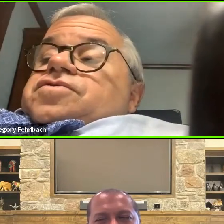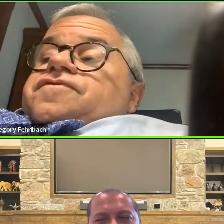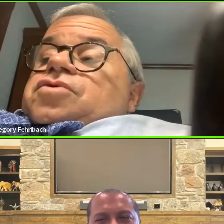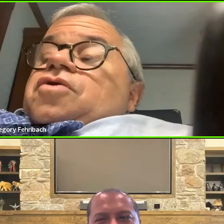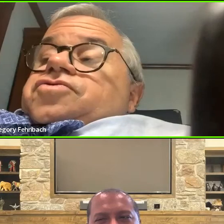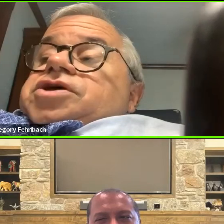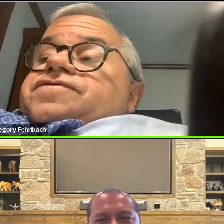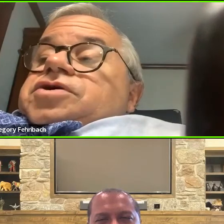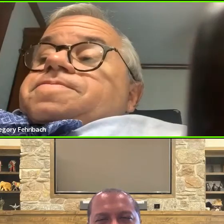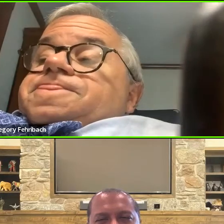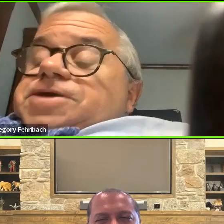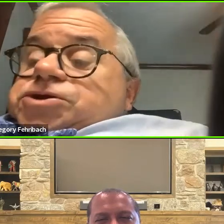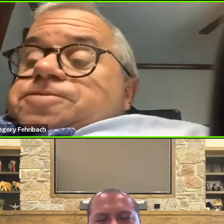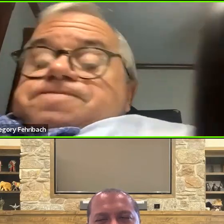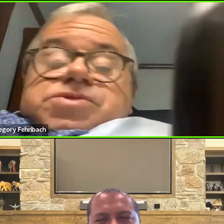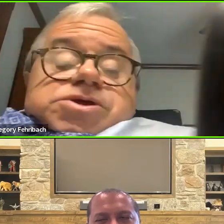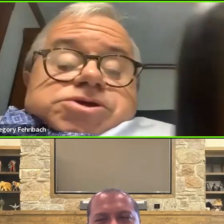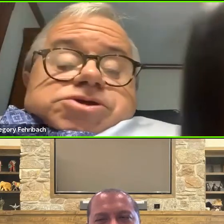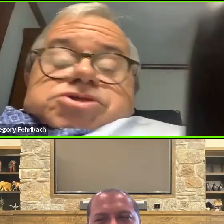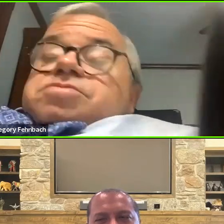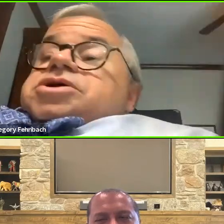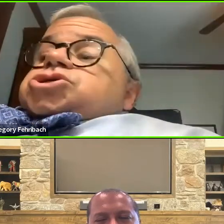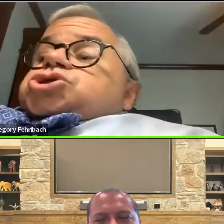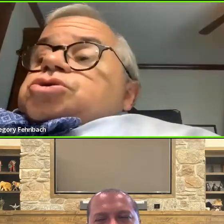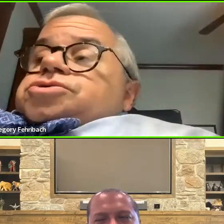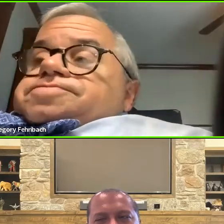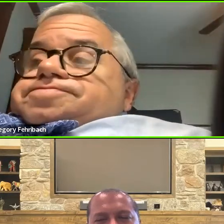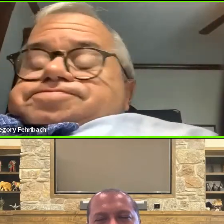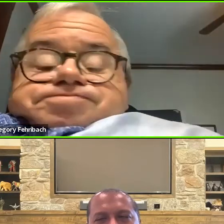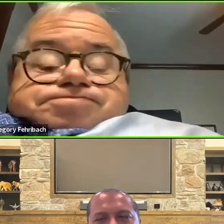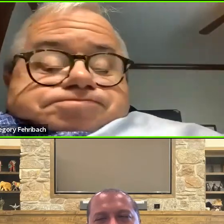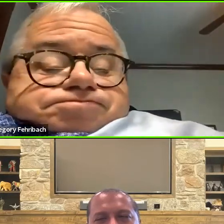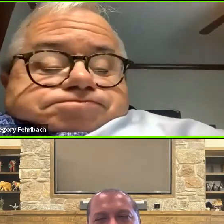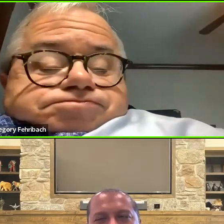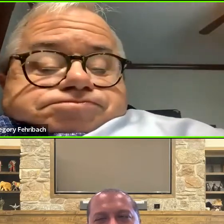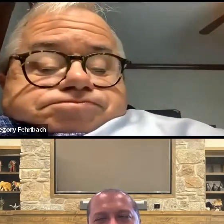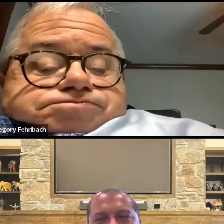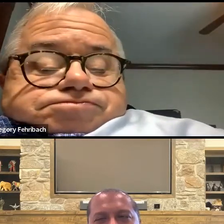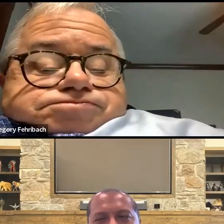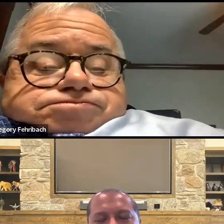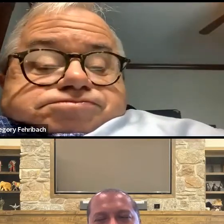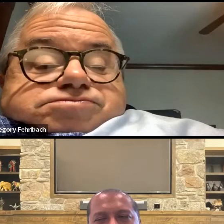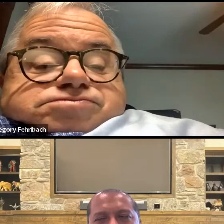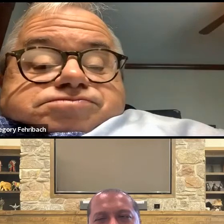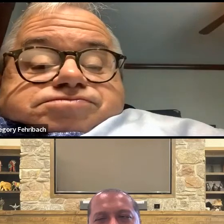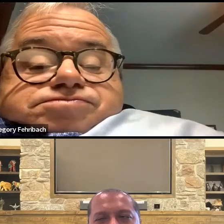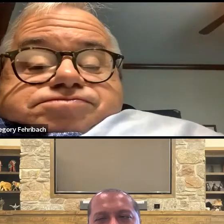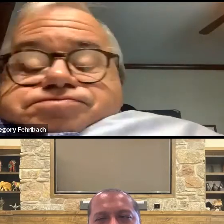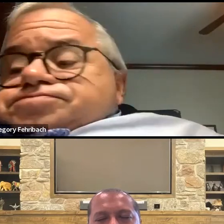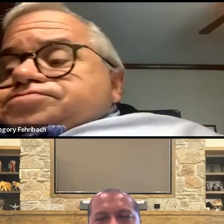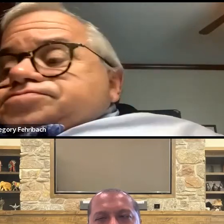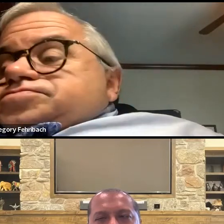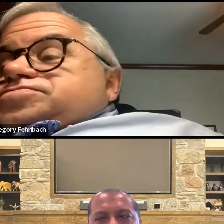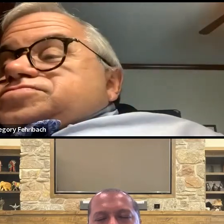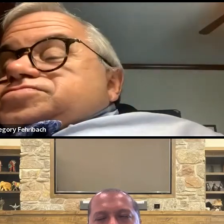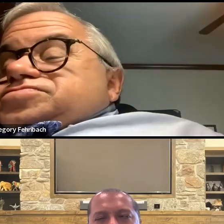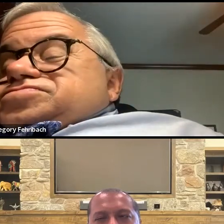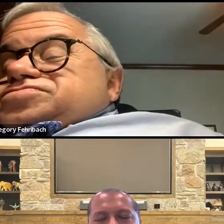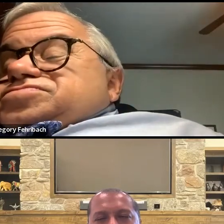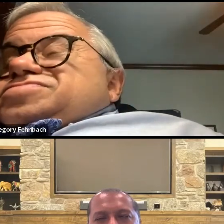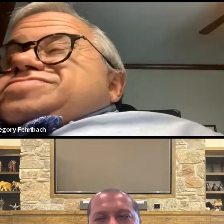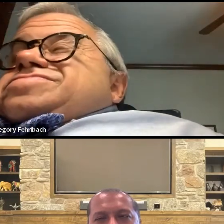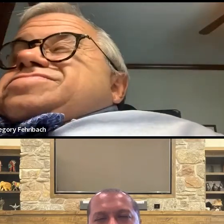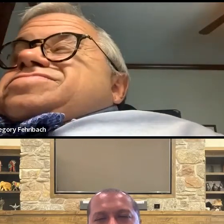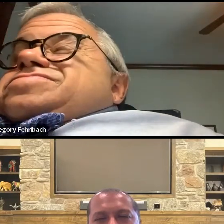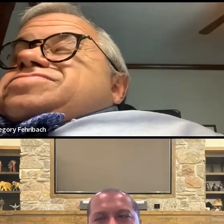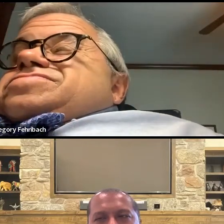grateful for all that they have done. Thank you. The meeting is adjourned. Thank you. This is Rosemary, US Access Board.